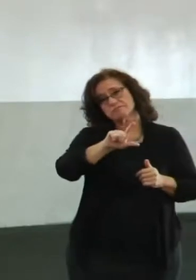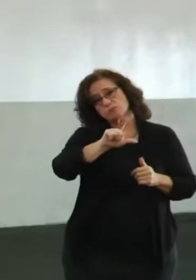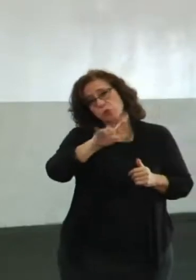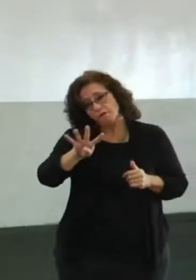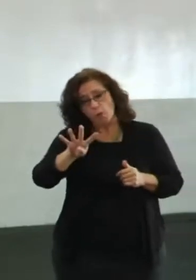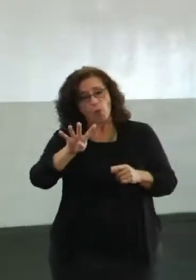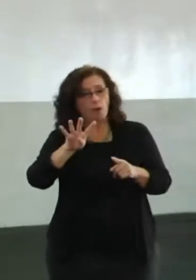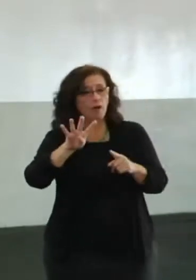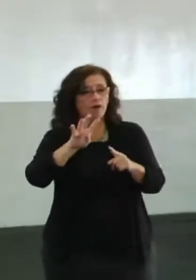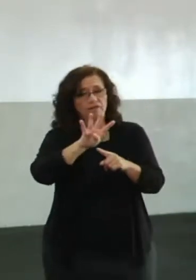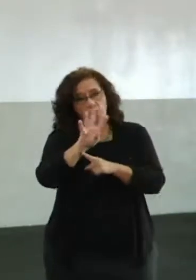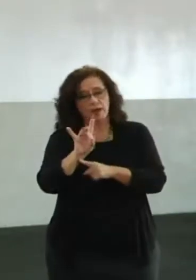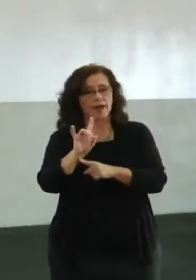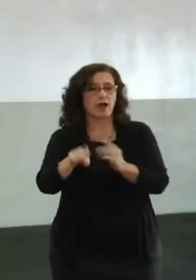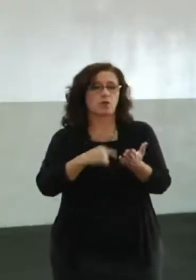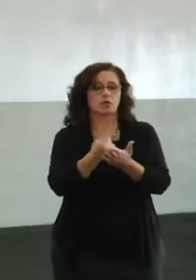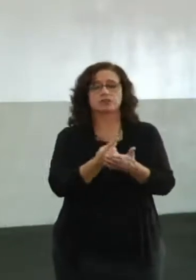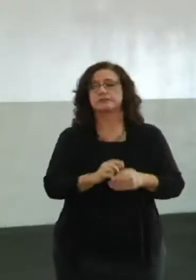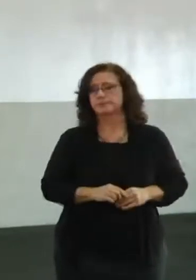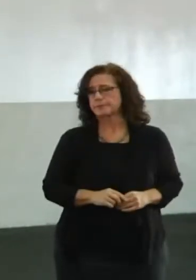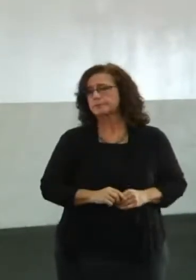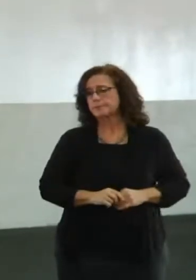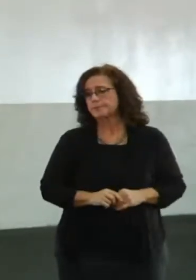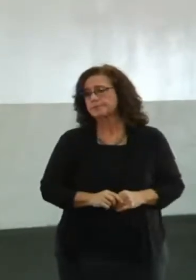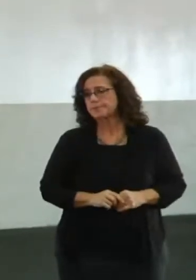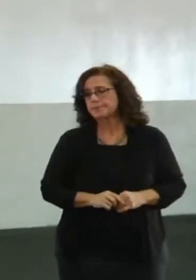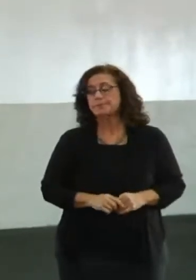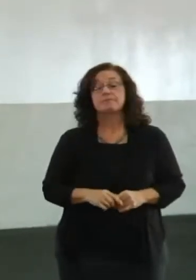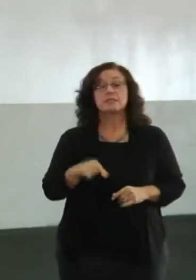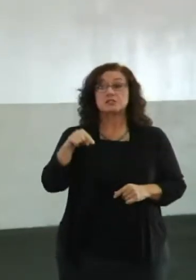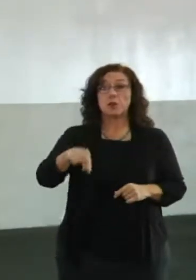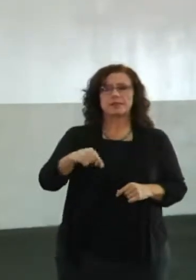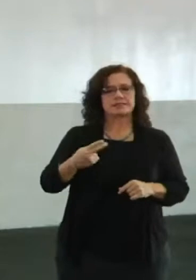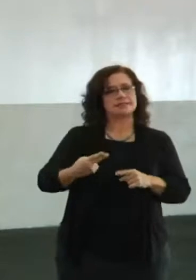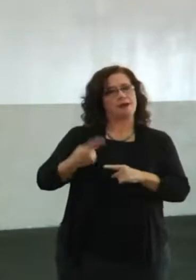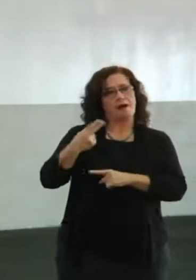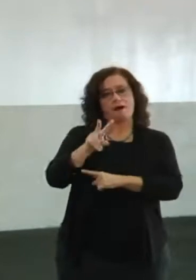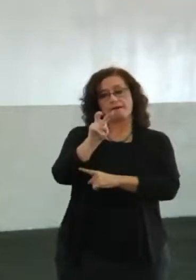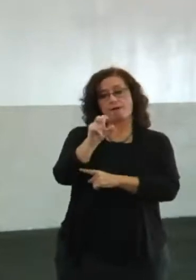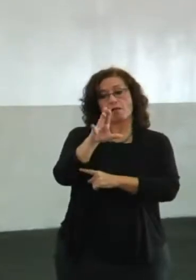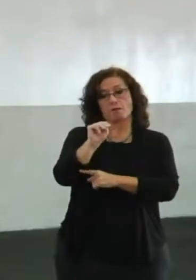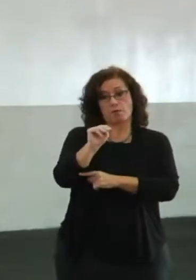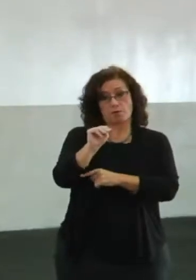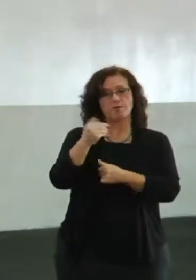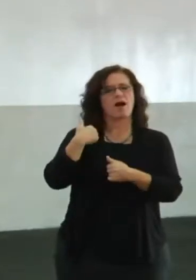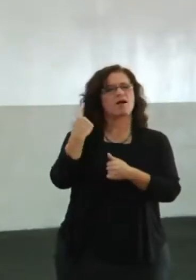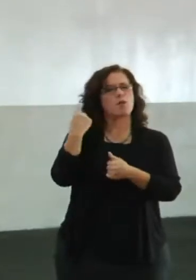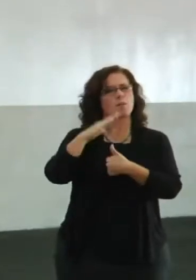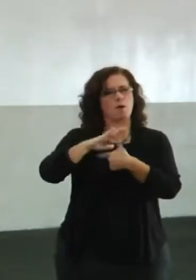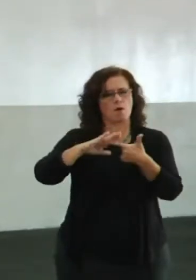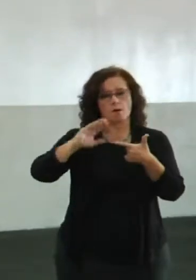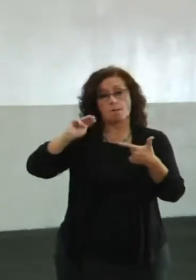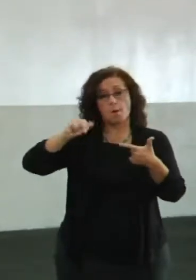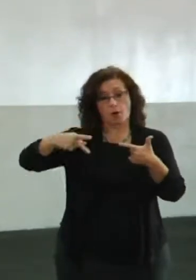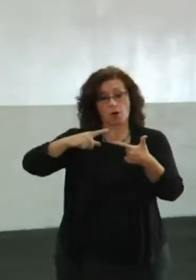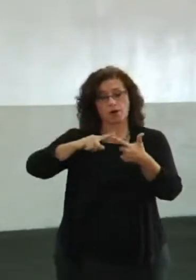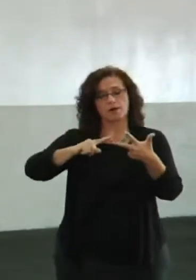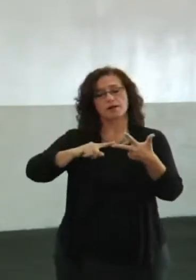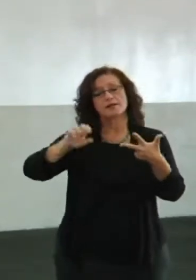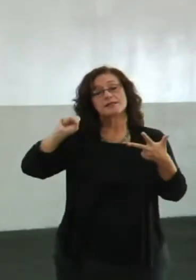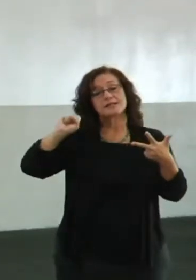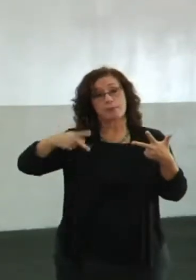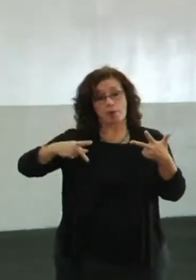high volume site at the fairgrounds here. We have 3 other high volume sites in the county, remember, at Moore Park, Santa Paula, and